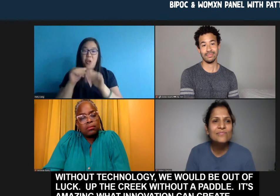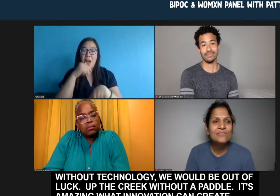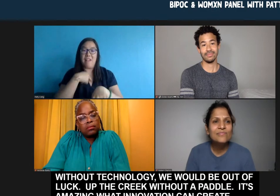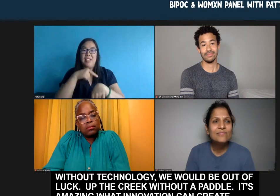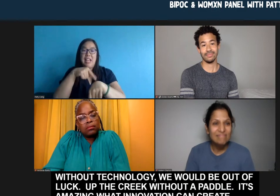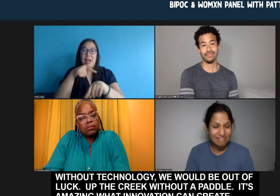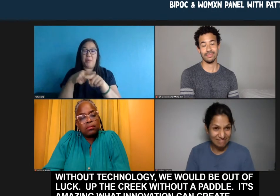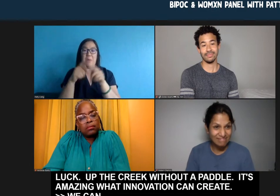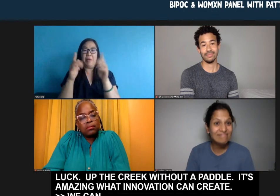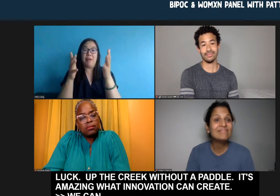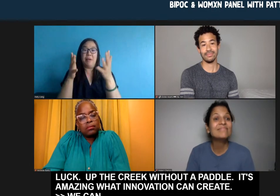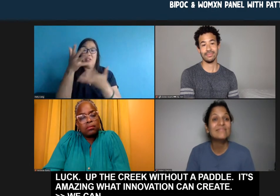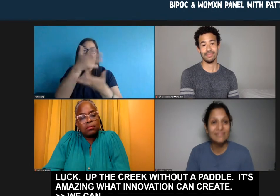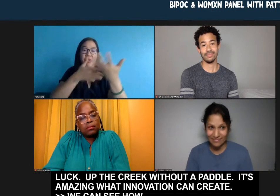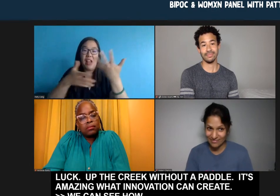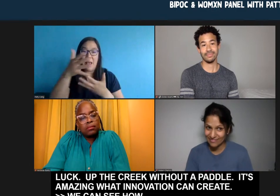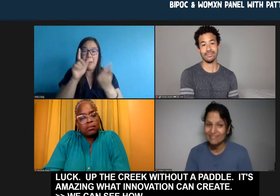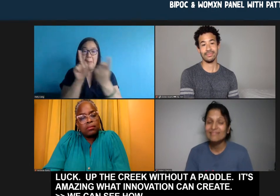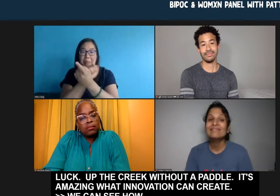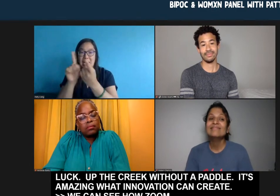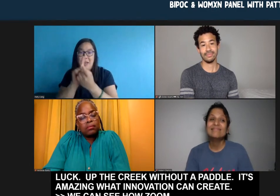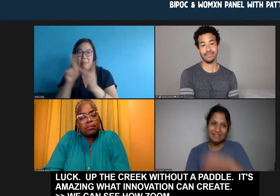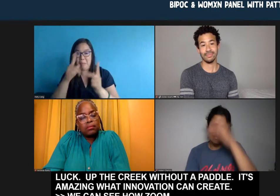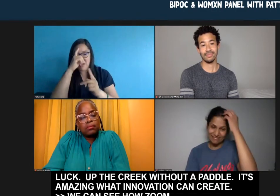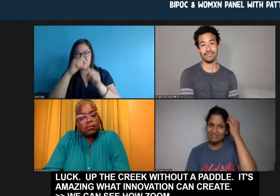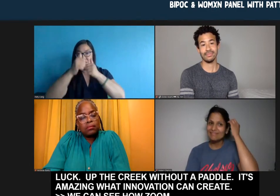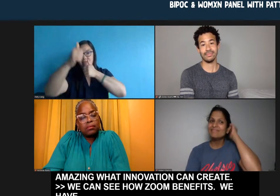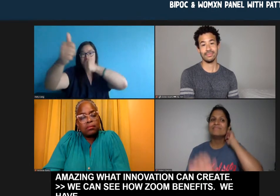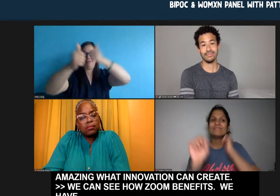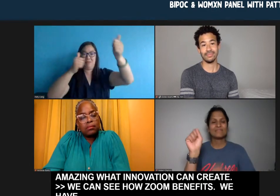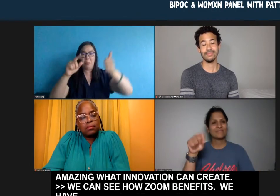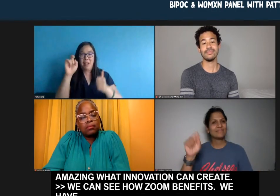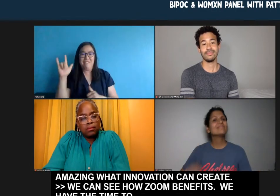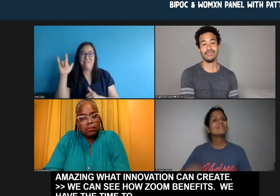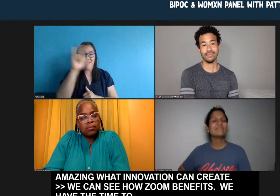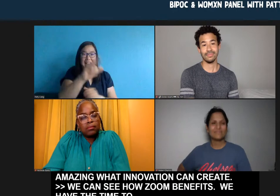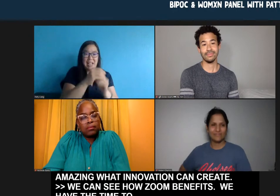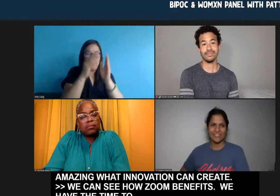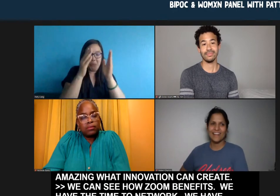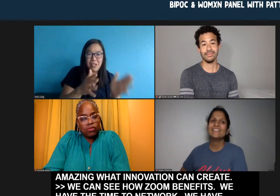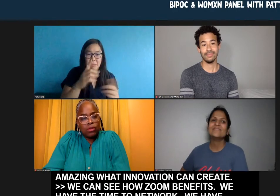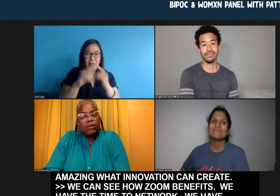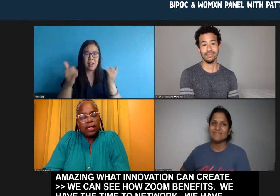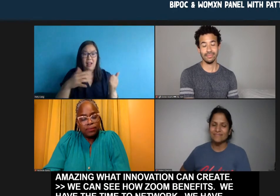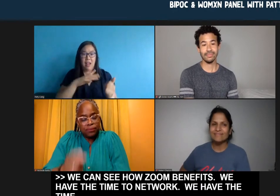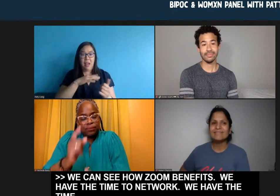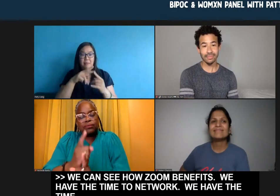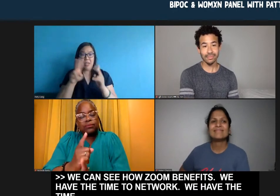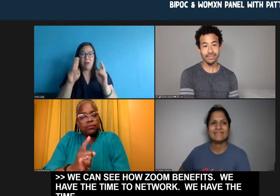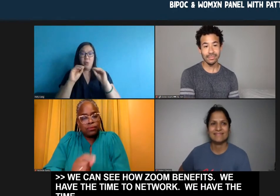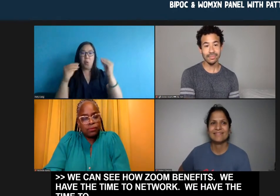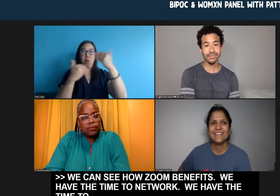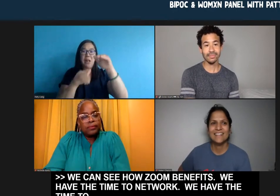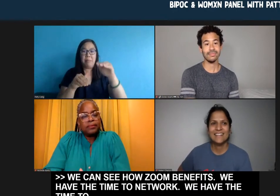Again, we have the time to network. Now we have the time to become more able to share ideas. We don't have to fly to meet each other in